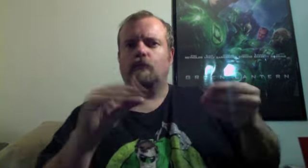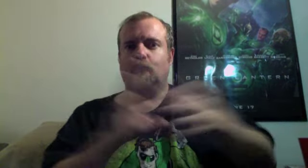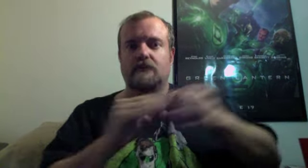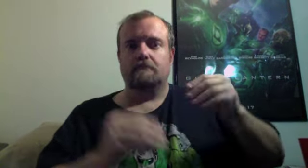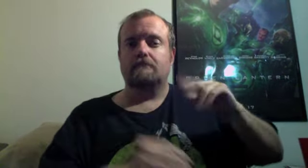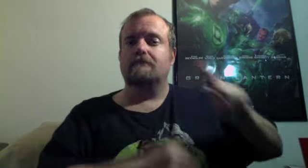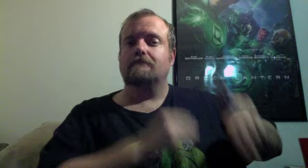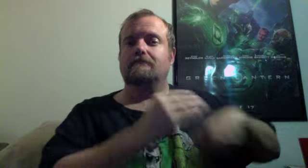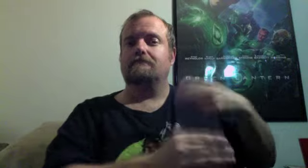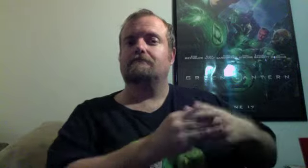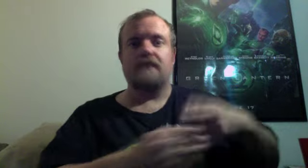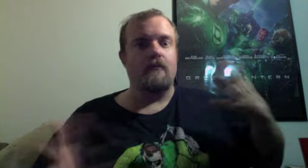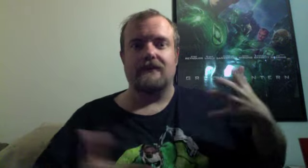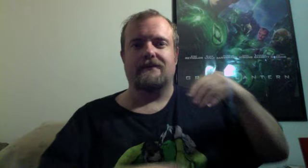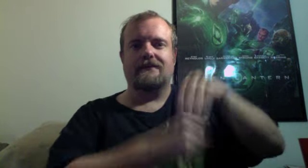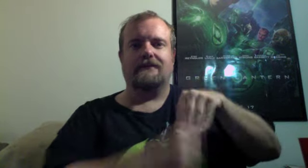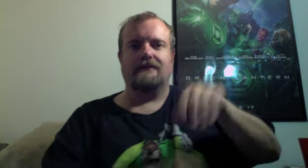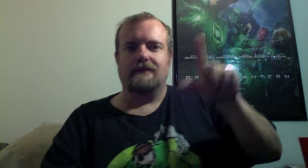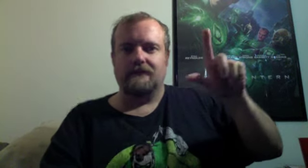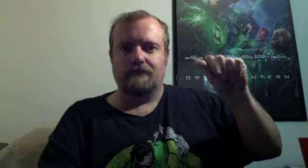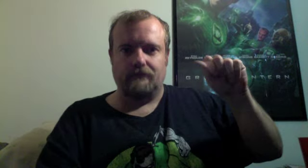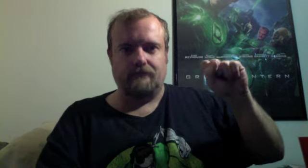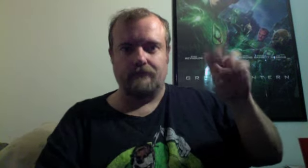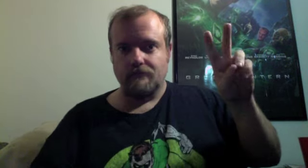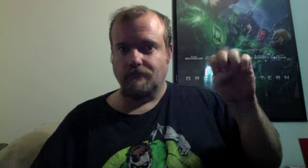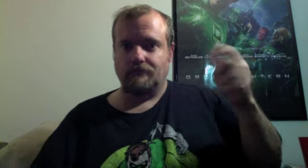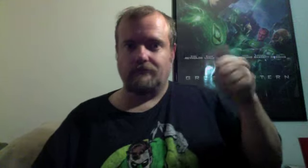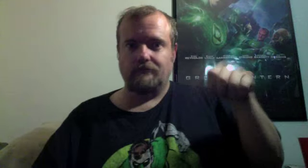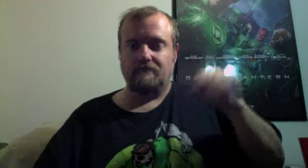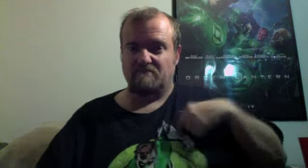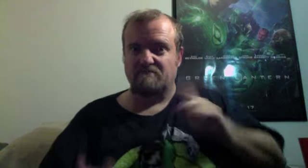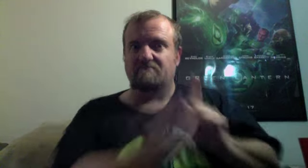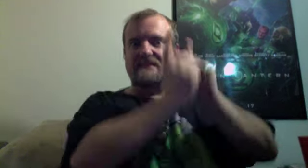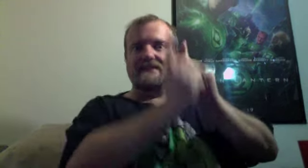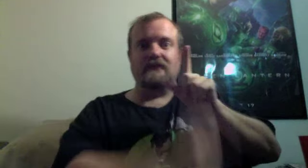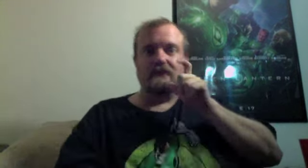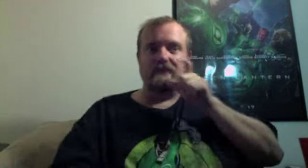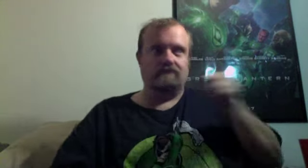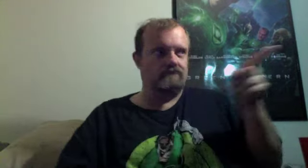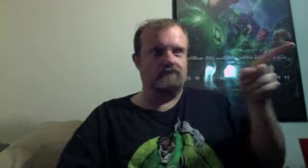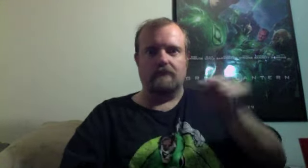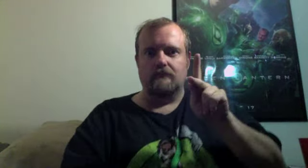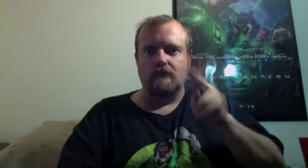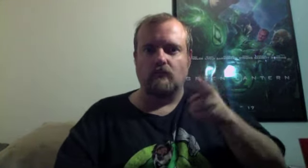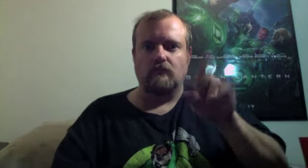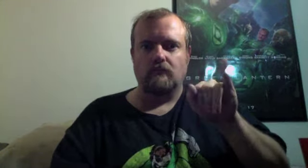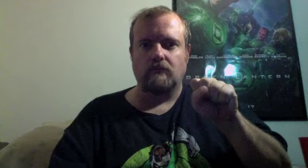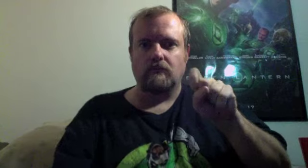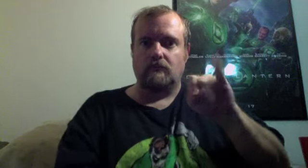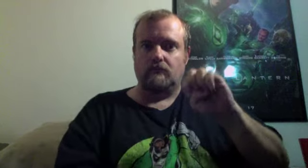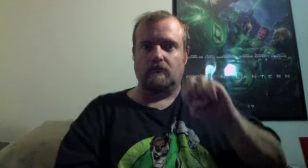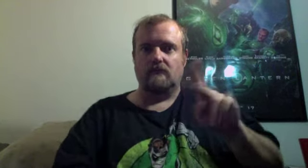After sanding the rowel thoroughly to smooth sharp edges which could cut the horse, they mount it to the shaft with a stainless steel